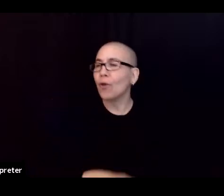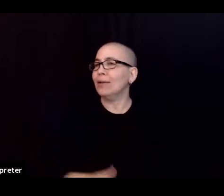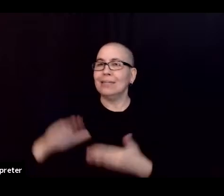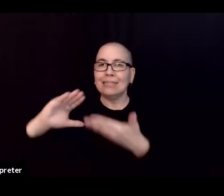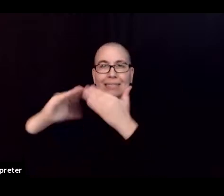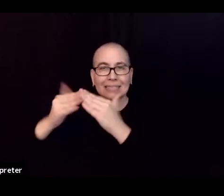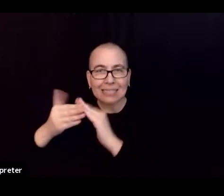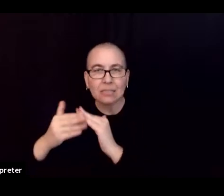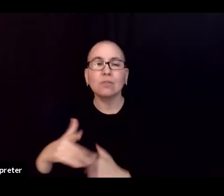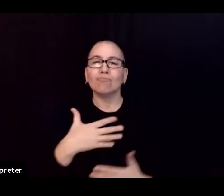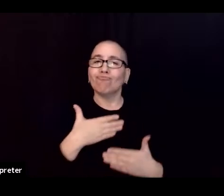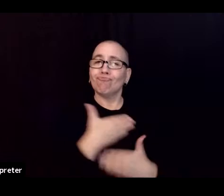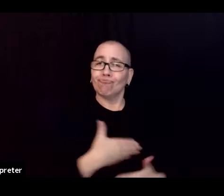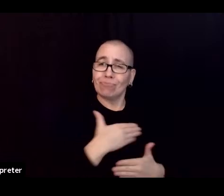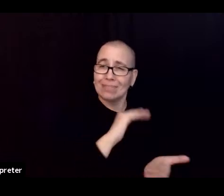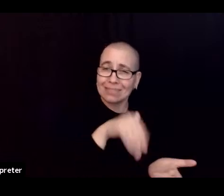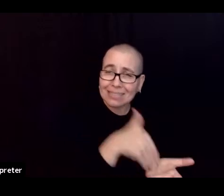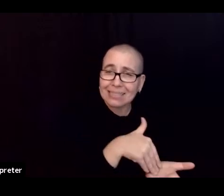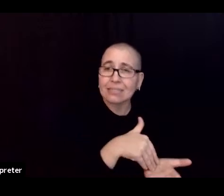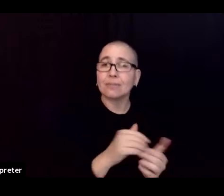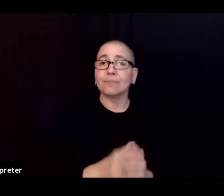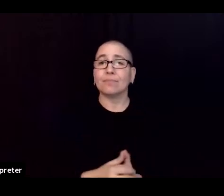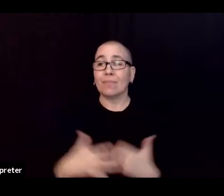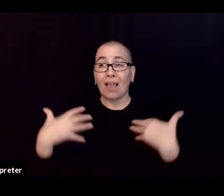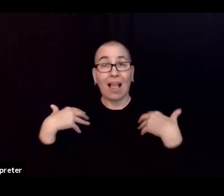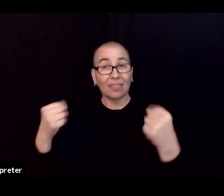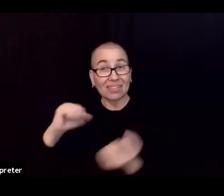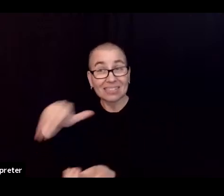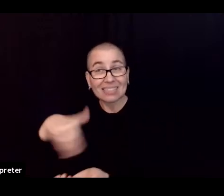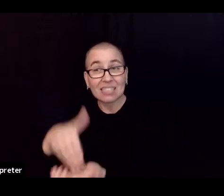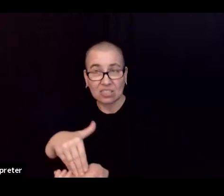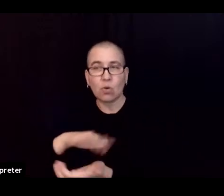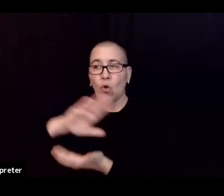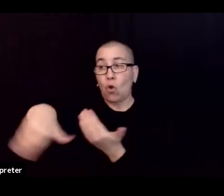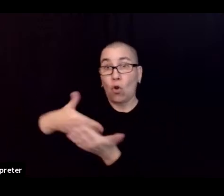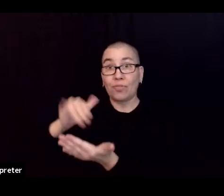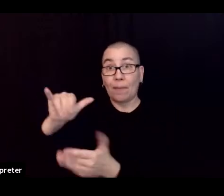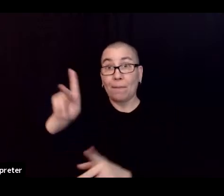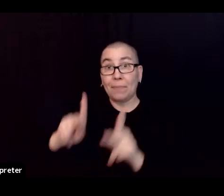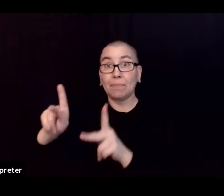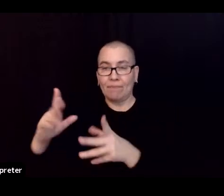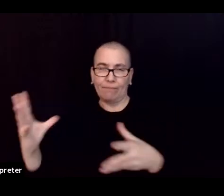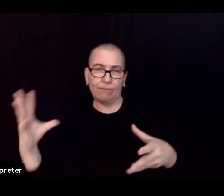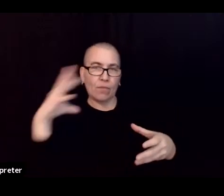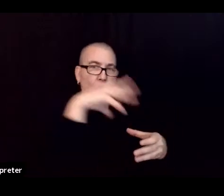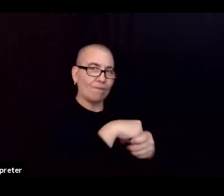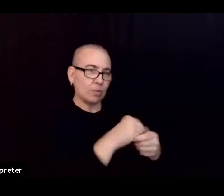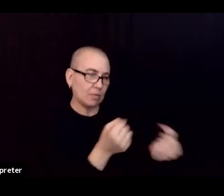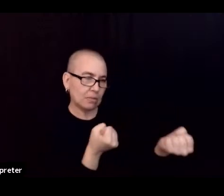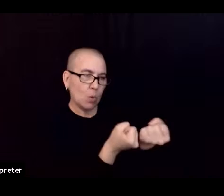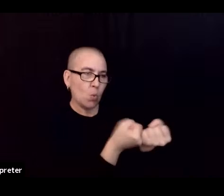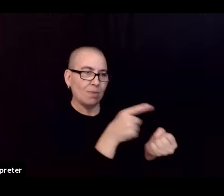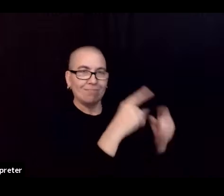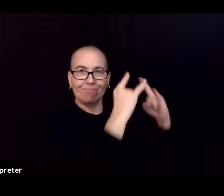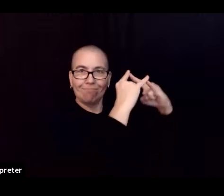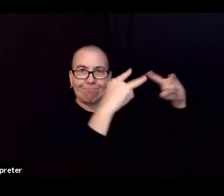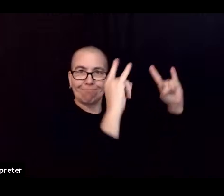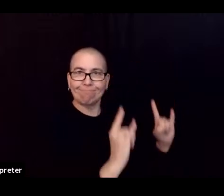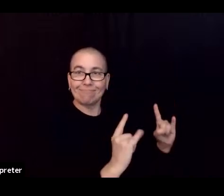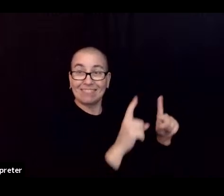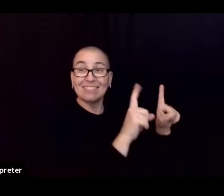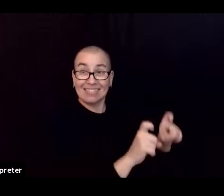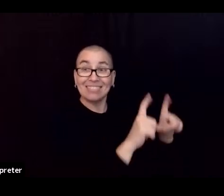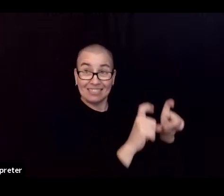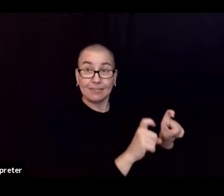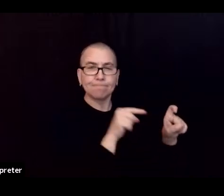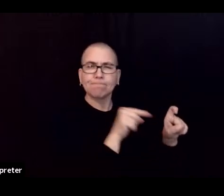Health. As with all of the state's community testing sites, testing at the site is offered at no cost. You can find